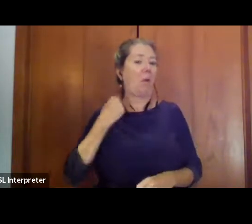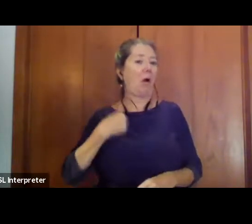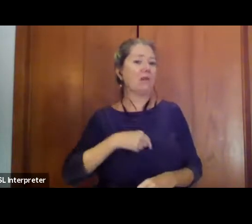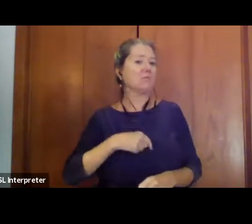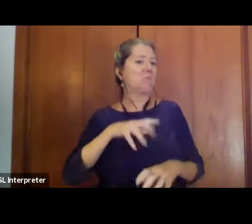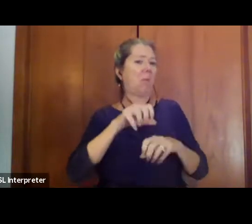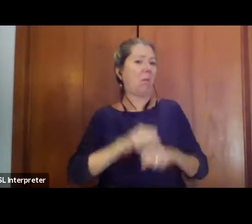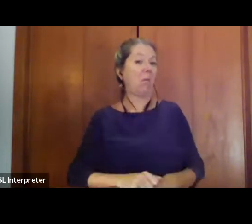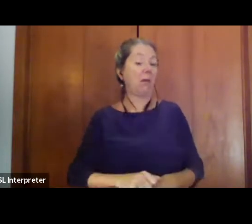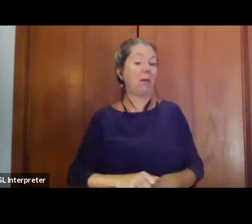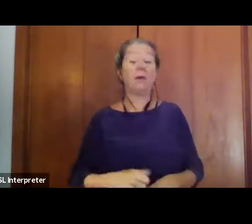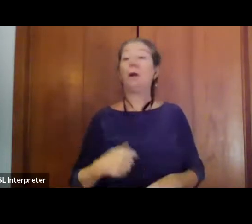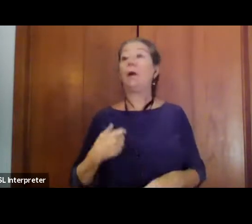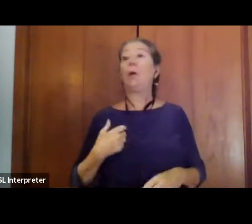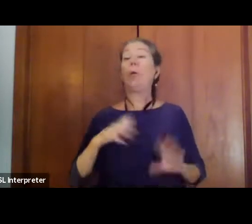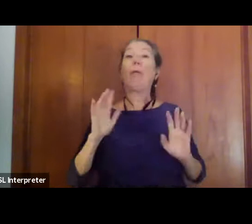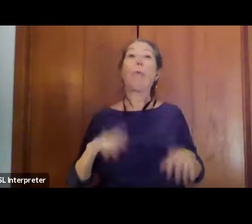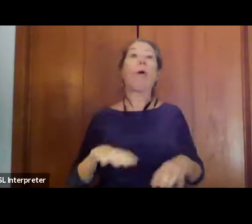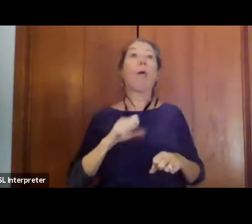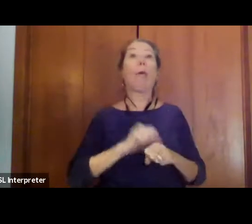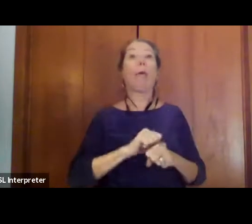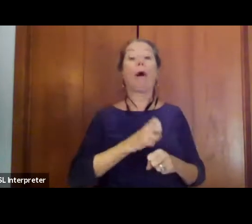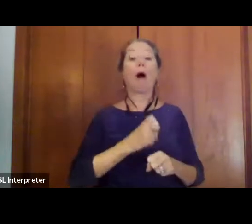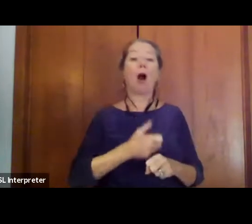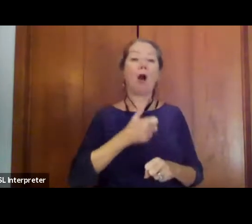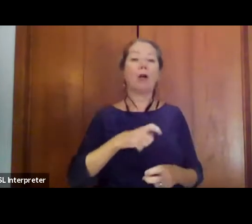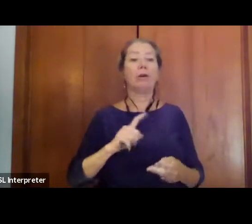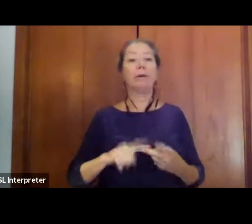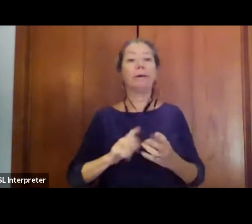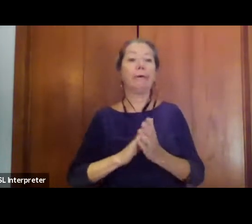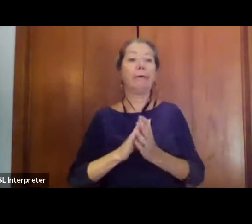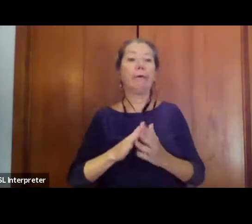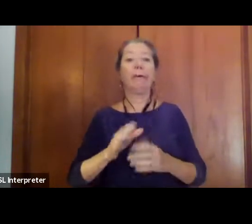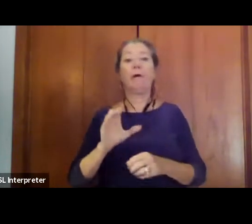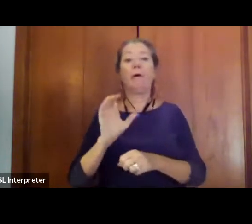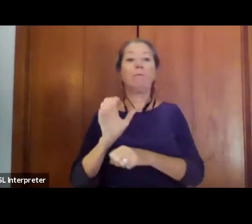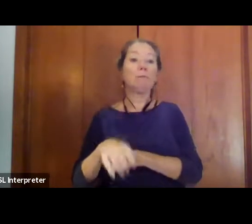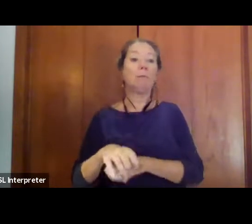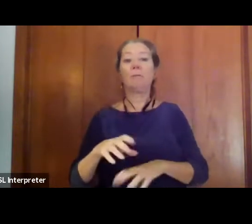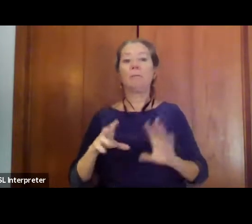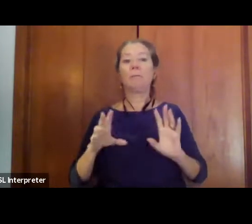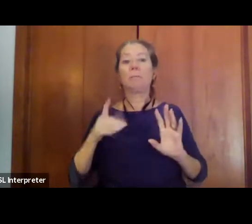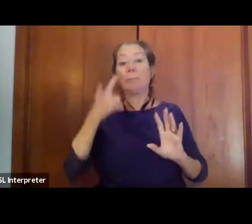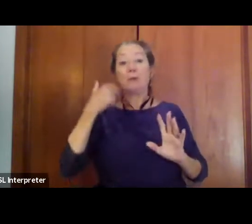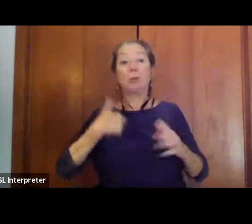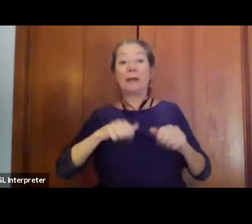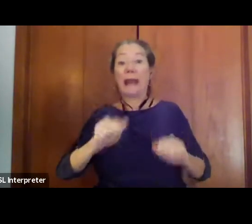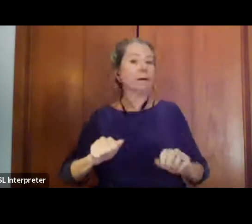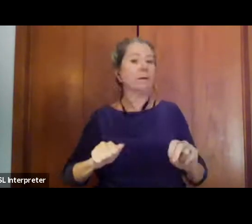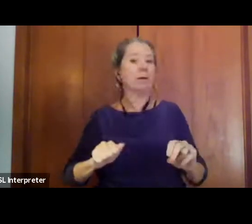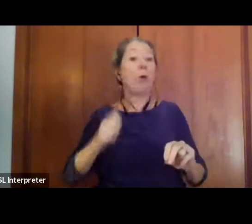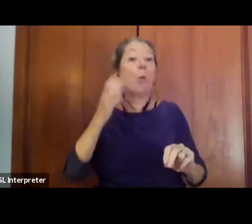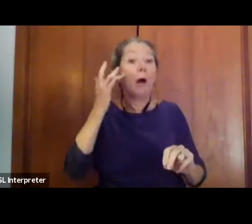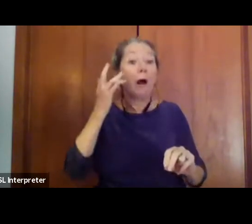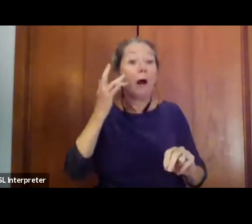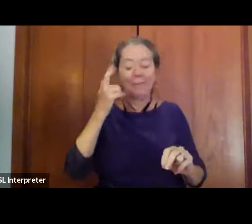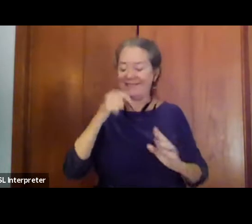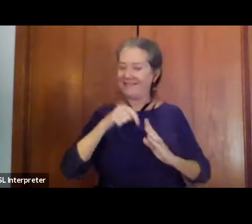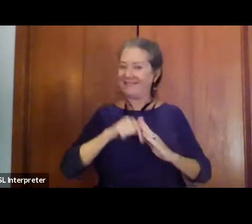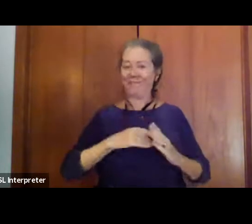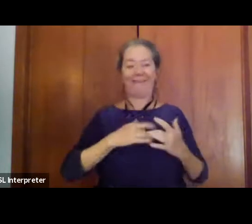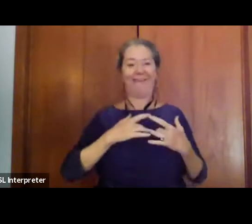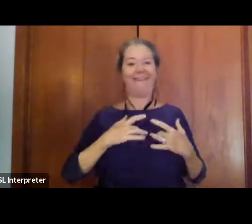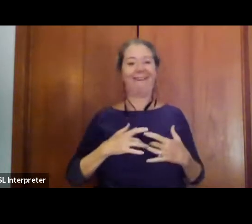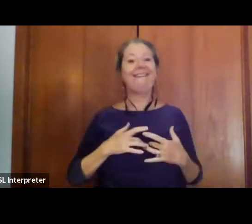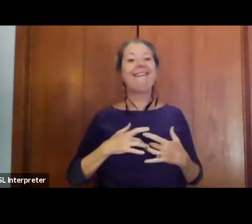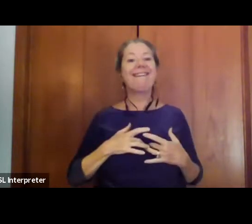simply work harder. We don't simply endure. We don't simply persevere because we can. We do so because deep in our heart of hearts, we